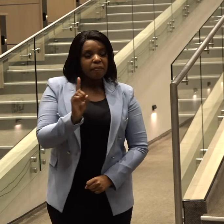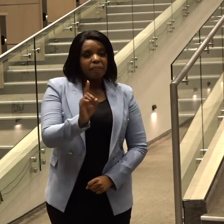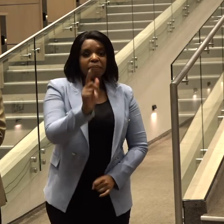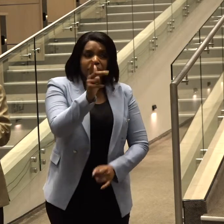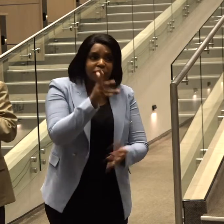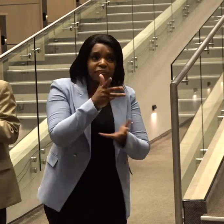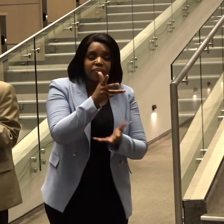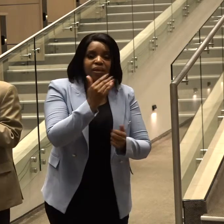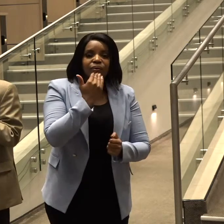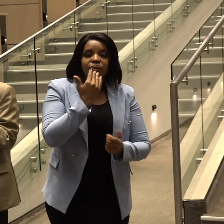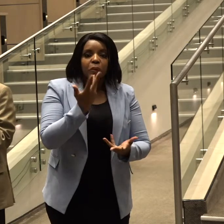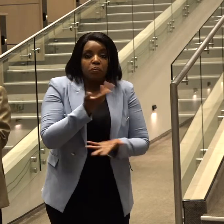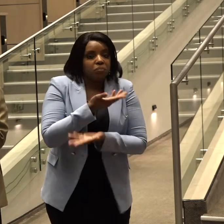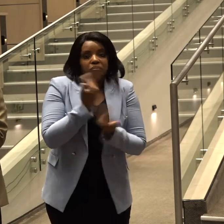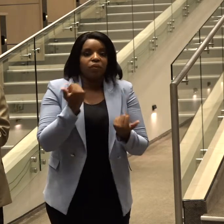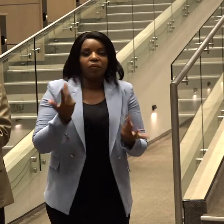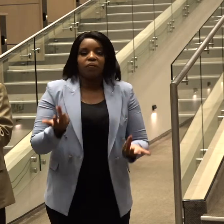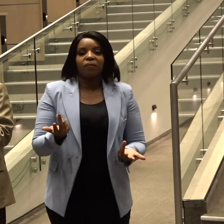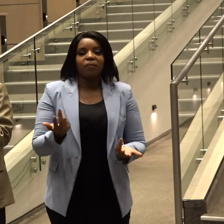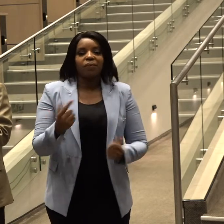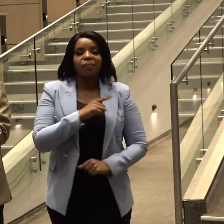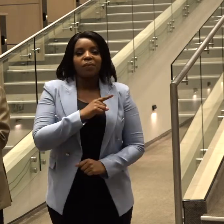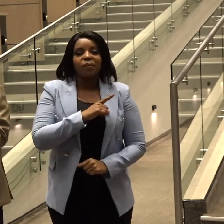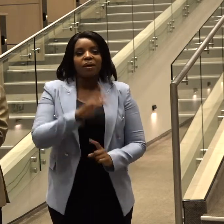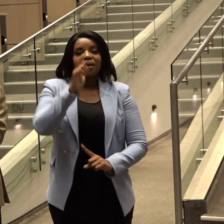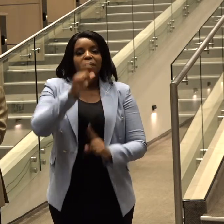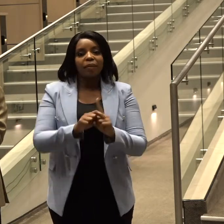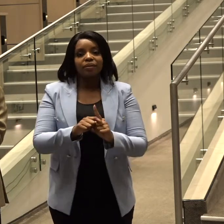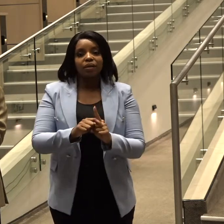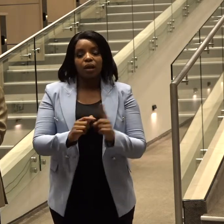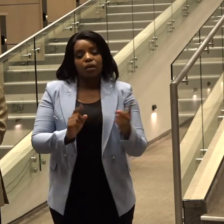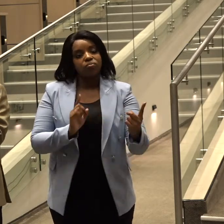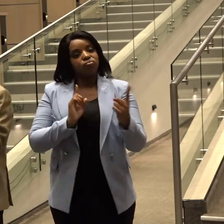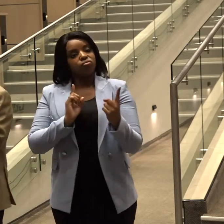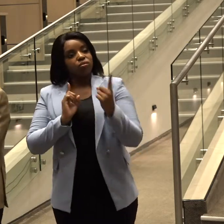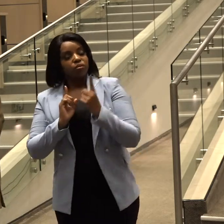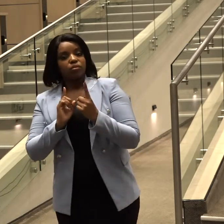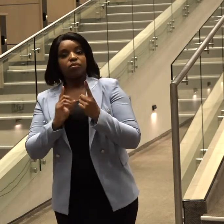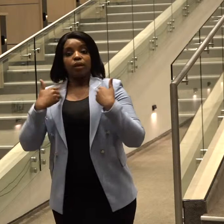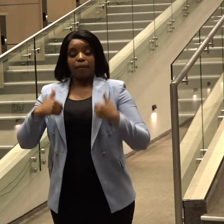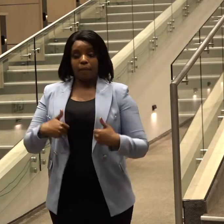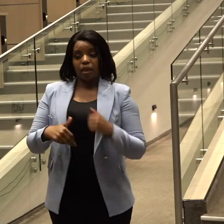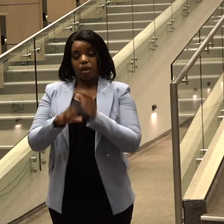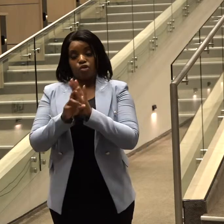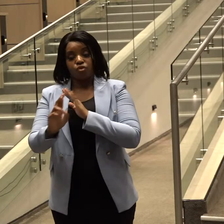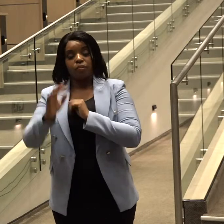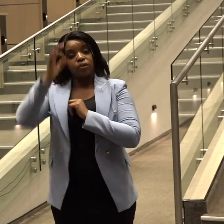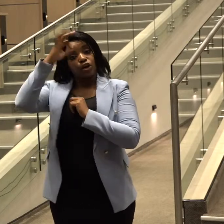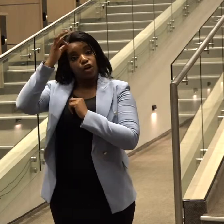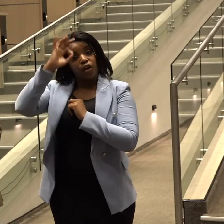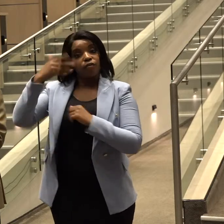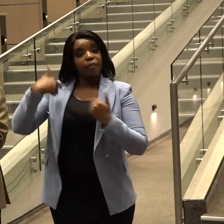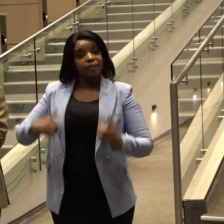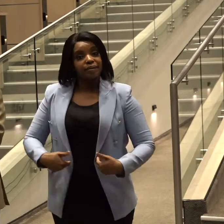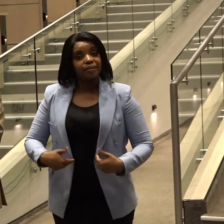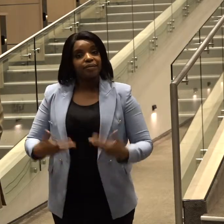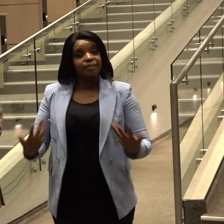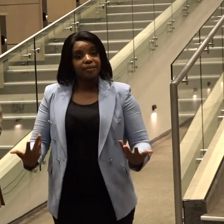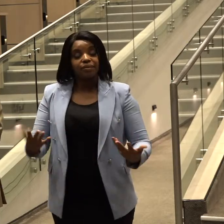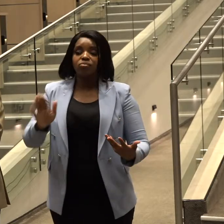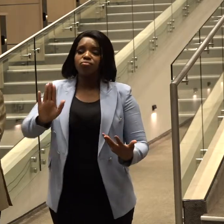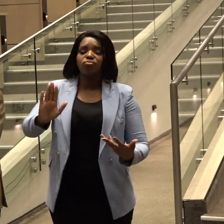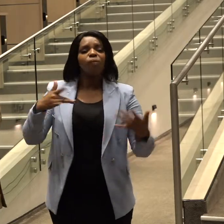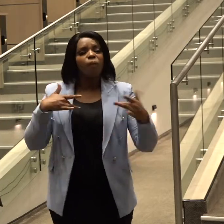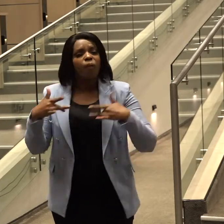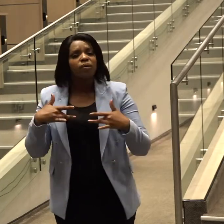has ever come to us to say here am I I'm representing the government what are your